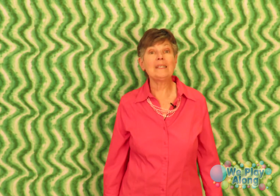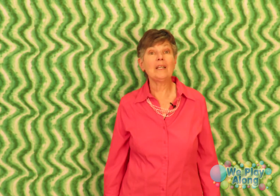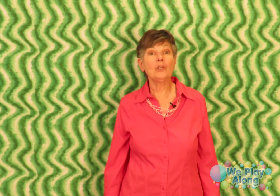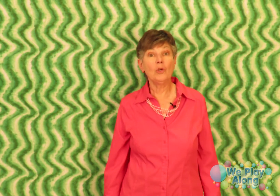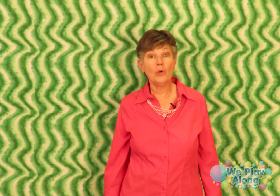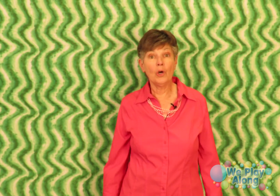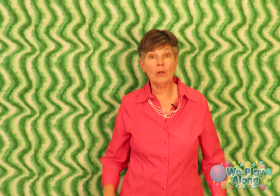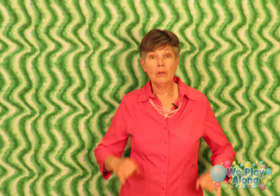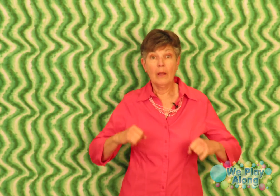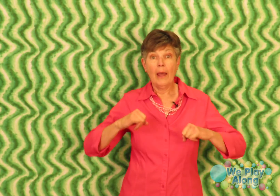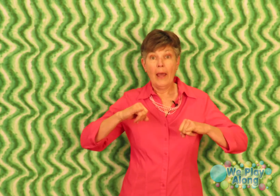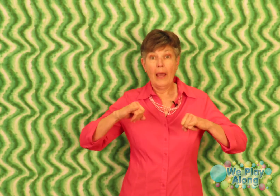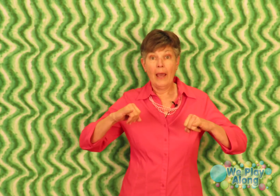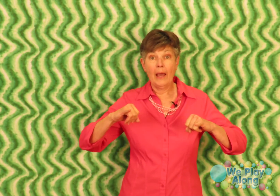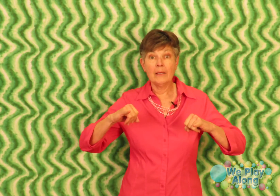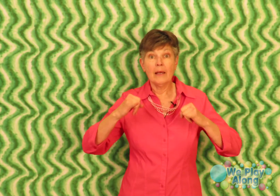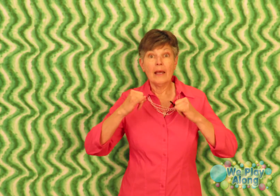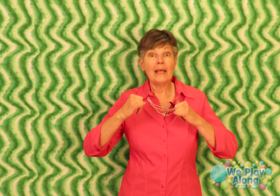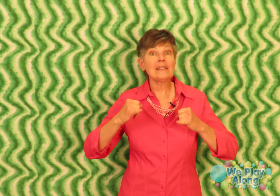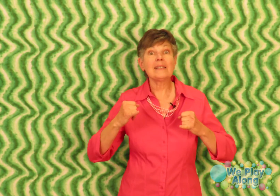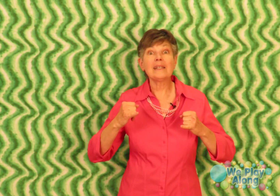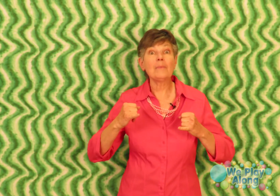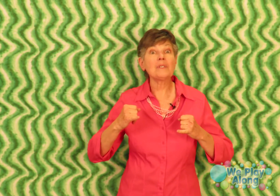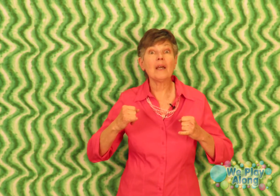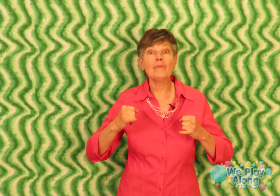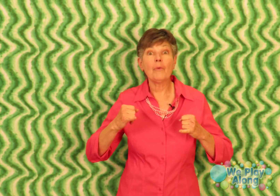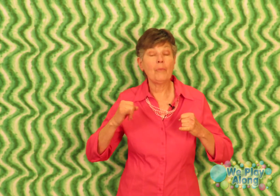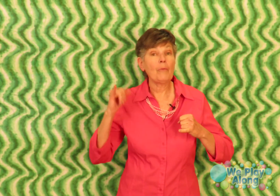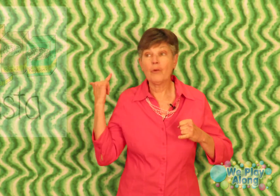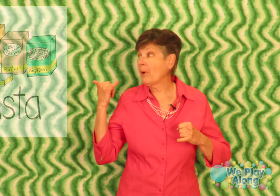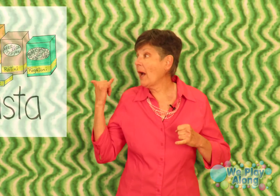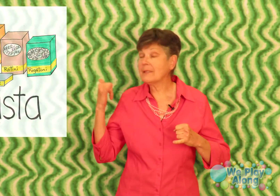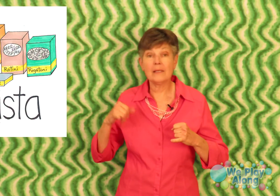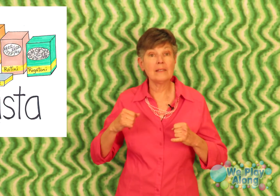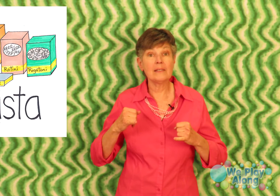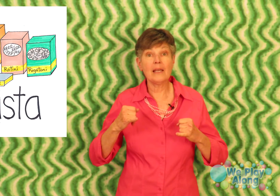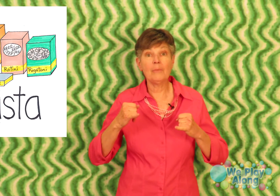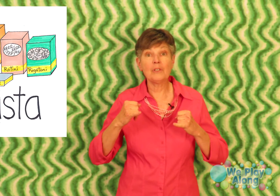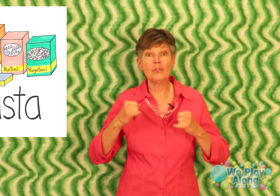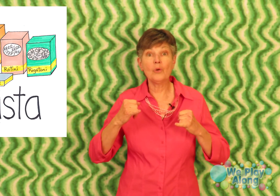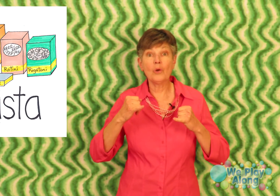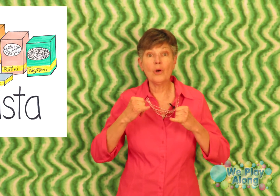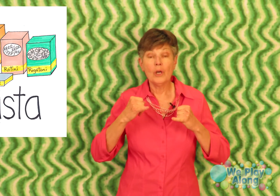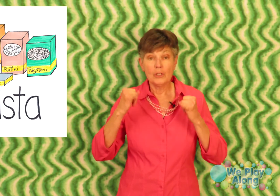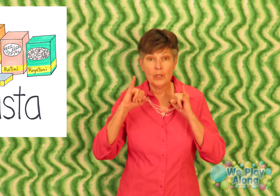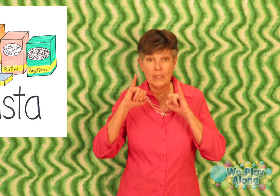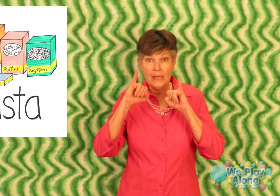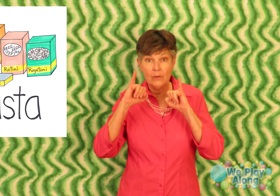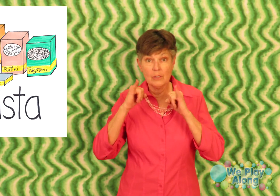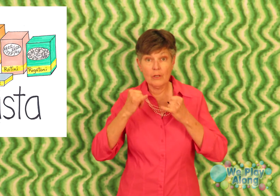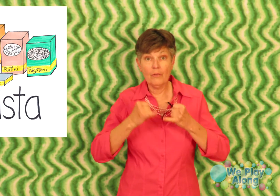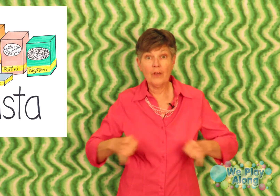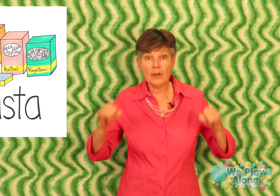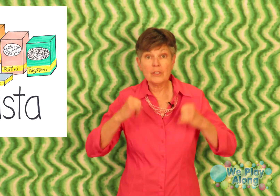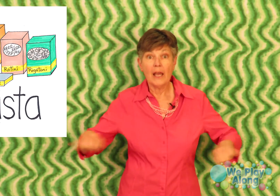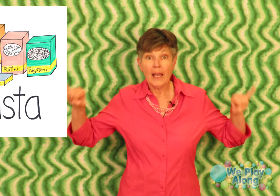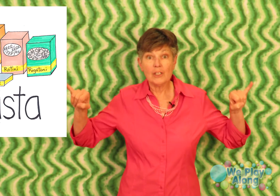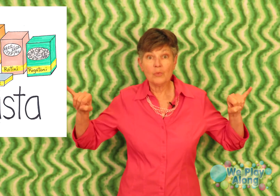did noodle, and it's the same sign for pasta is the same as noodle. So you're going to take those little fingers and swirl